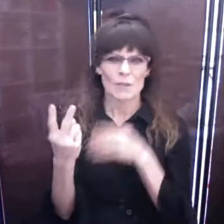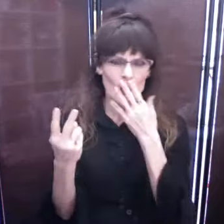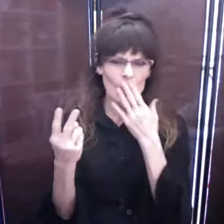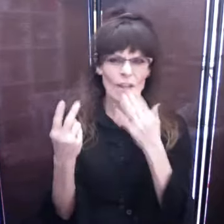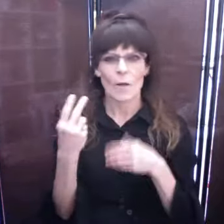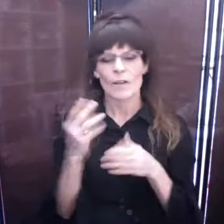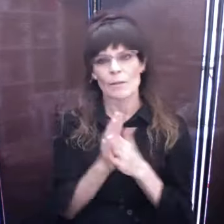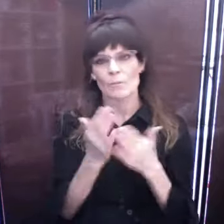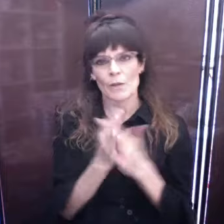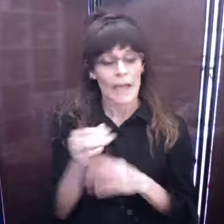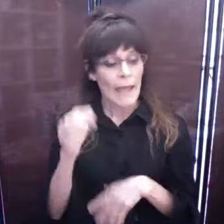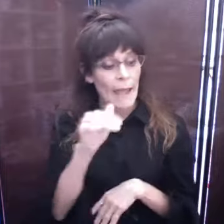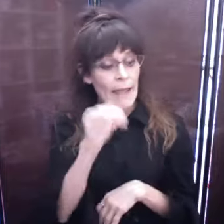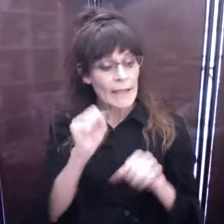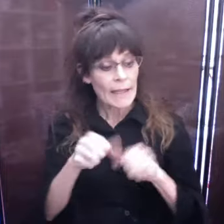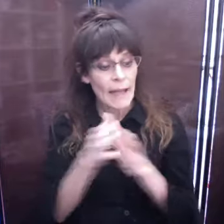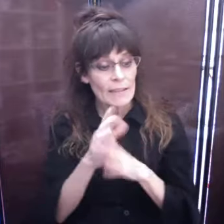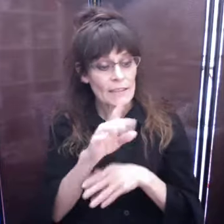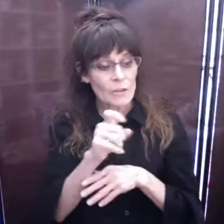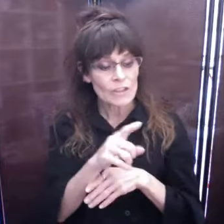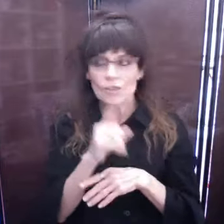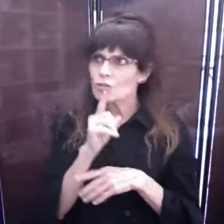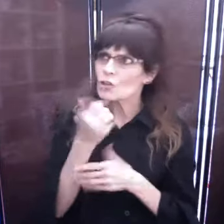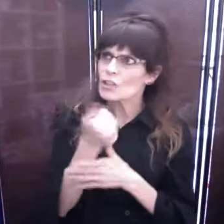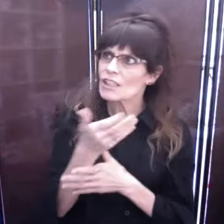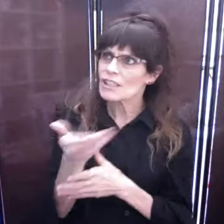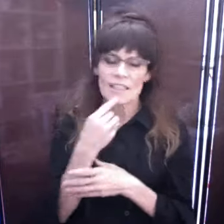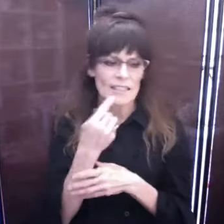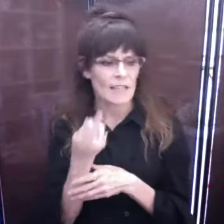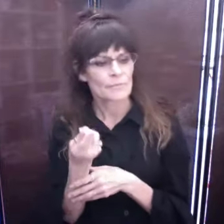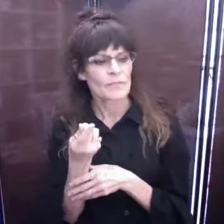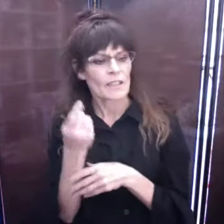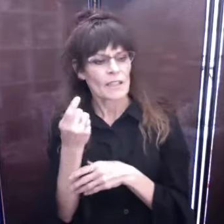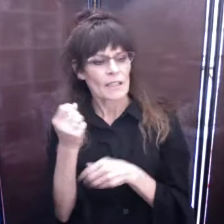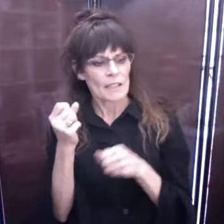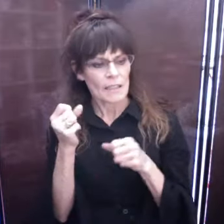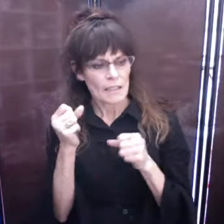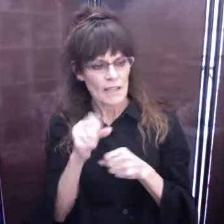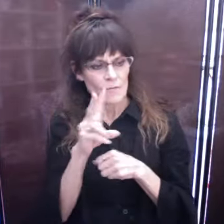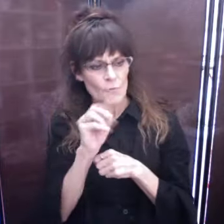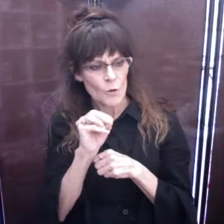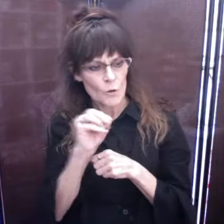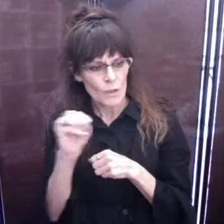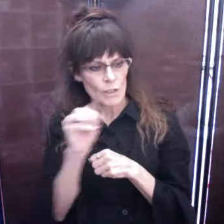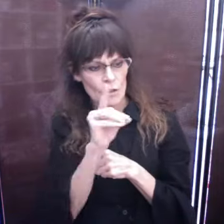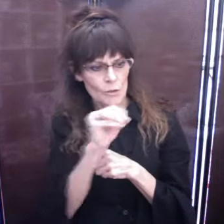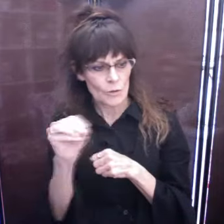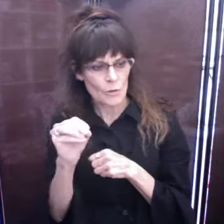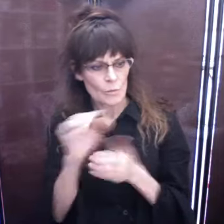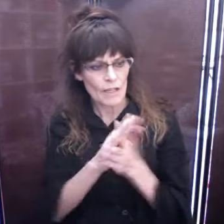ask you guys a question? We said, sure, ask anything you want. He said, can I make voodoo my higher power? And I get